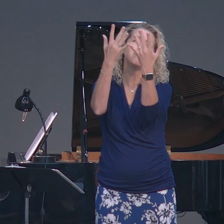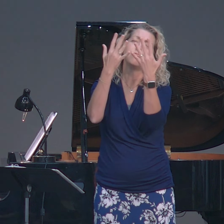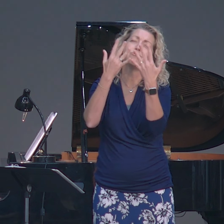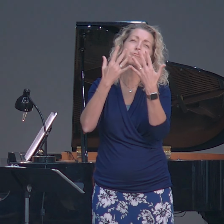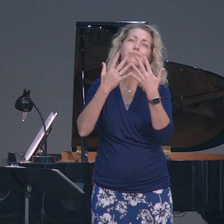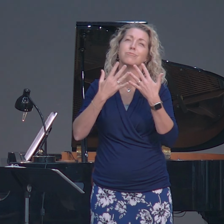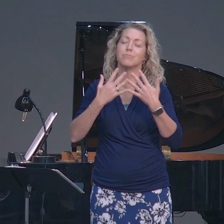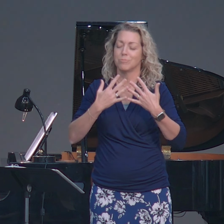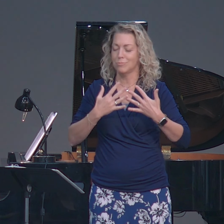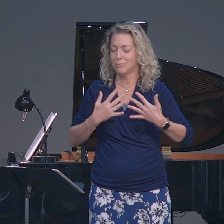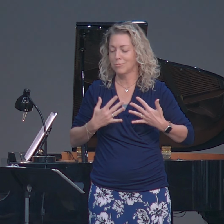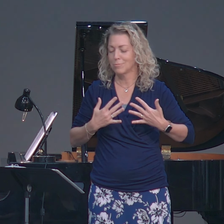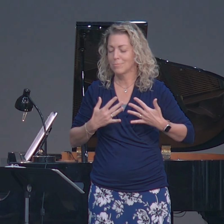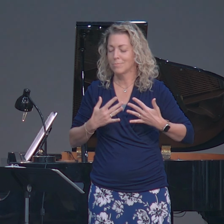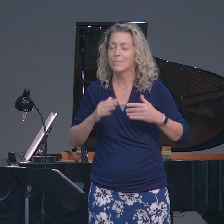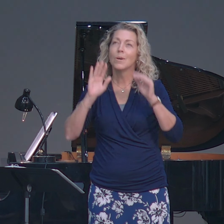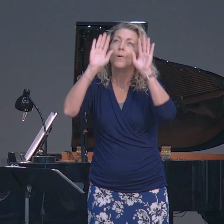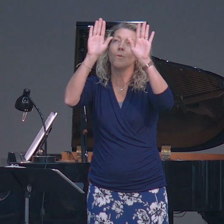joy, what